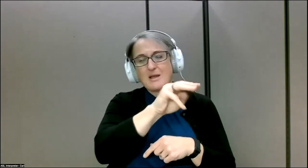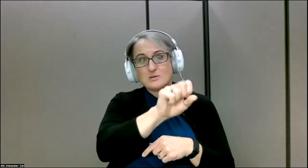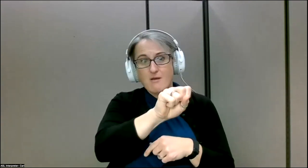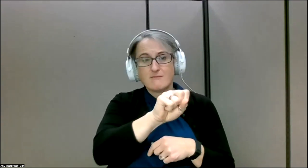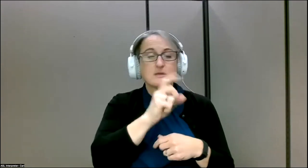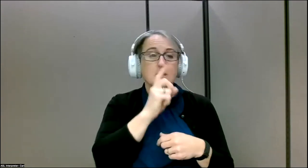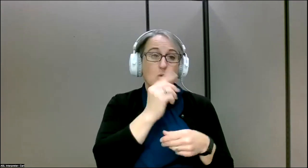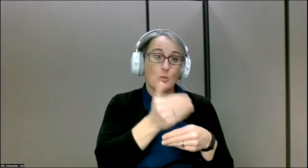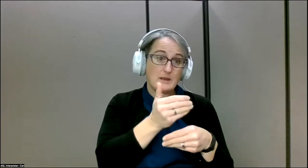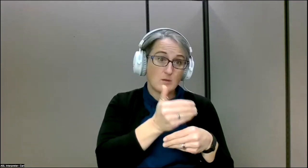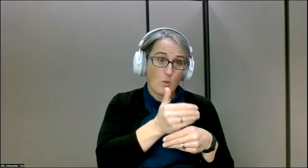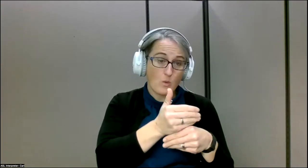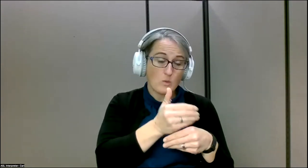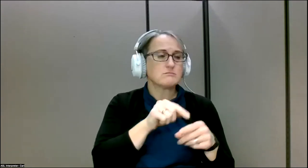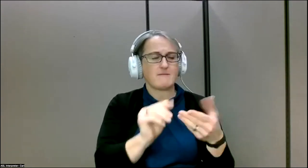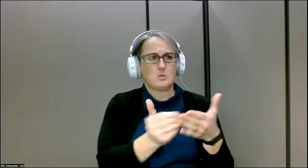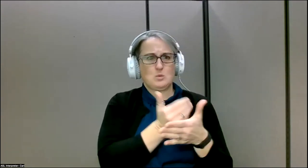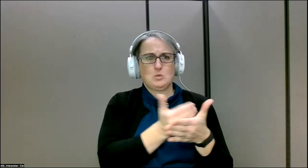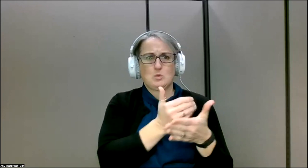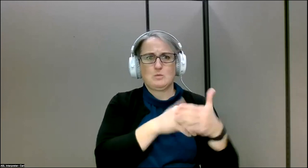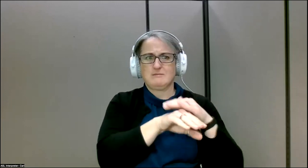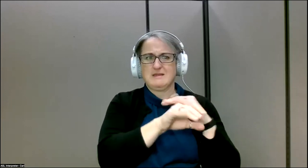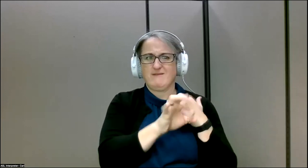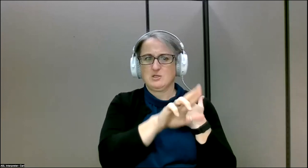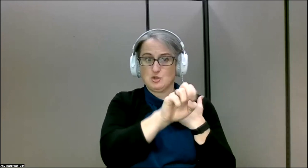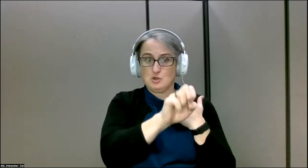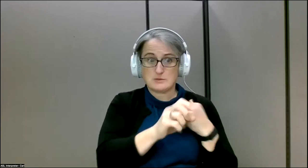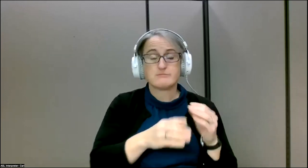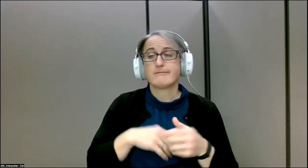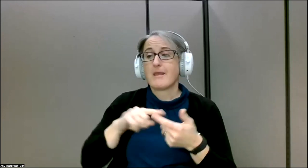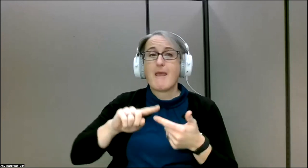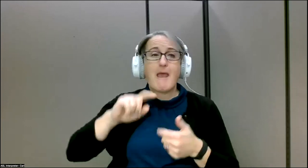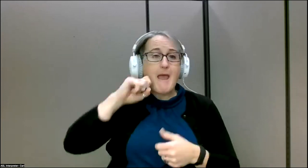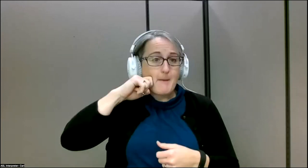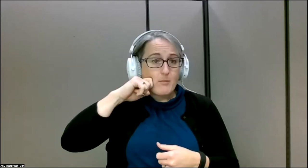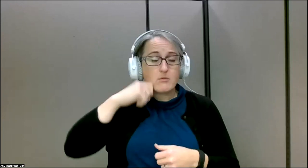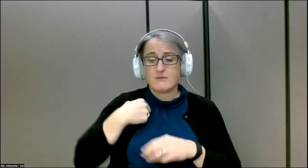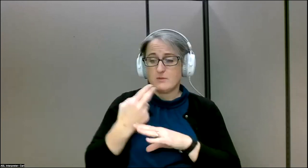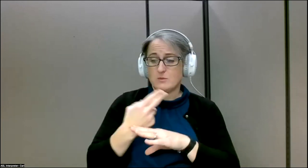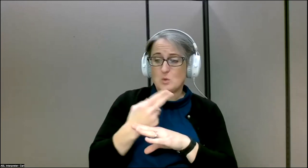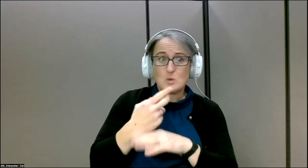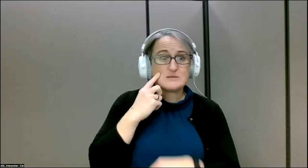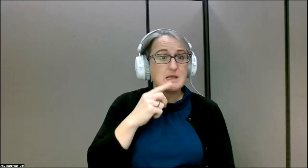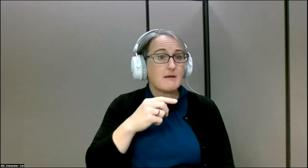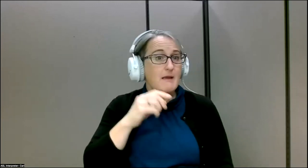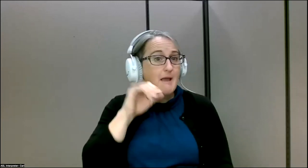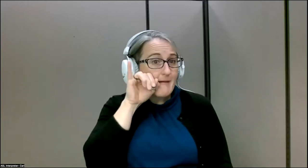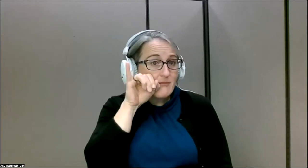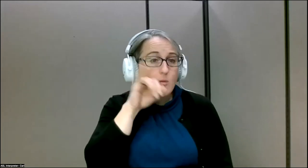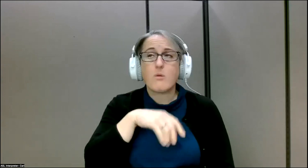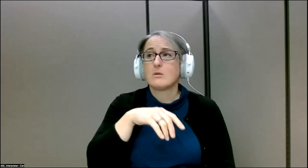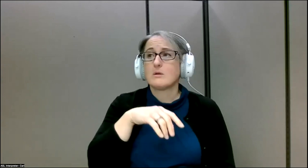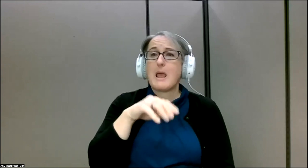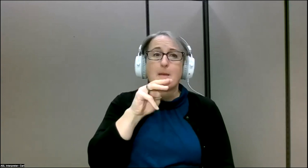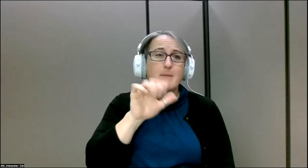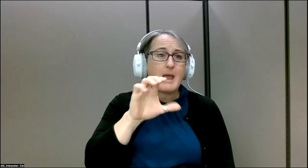they have new accessibility features every year. Apple, so if I'm using an iPhone or Mac OS, checking the accessibility